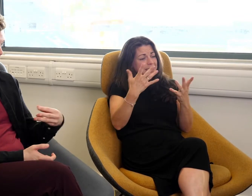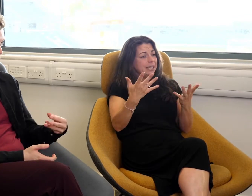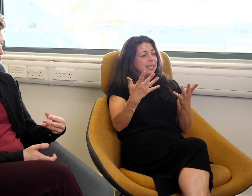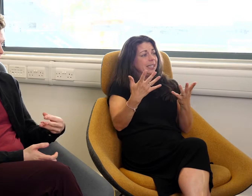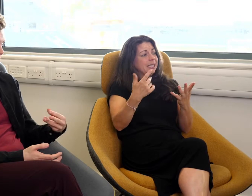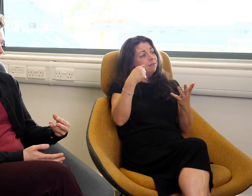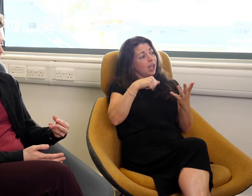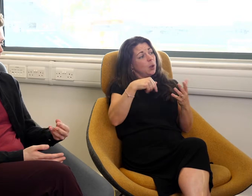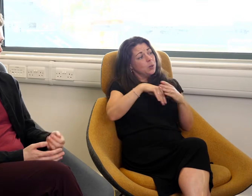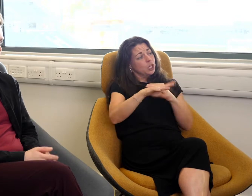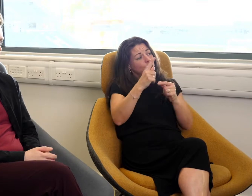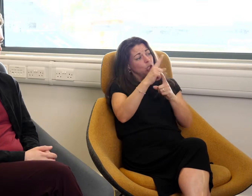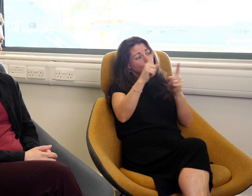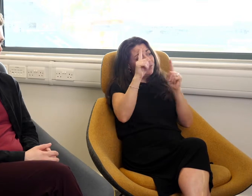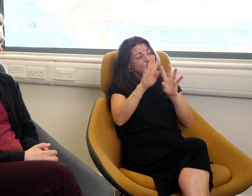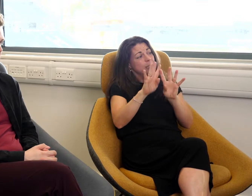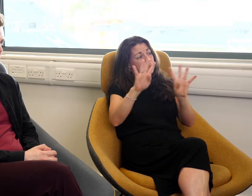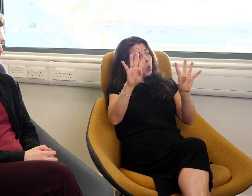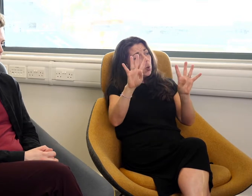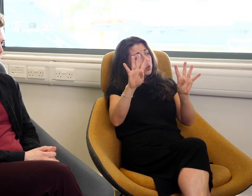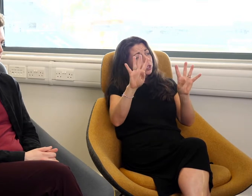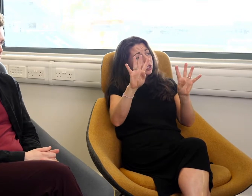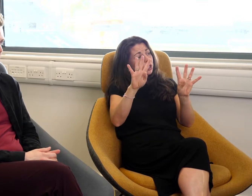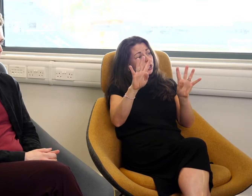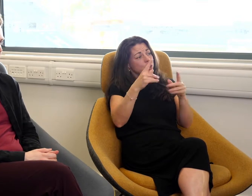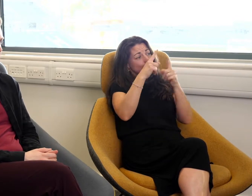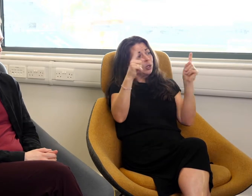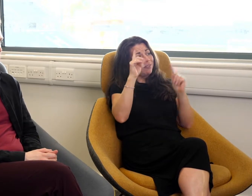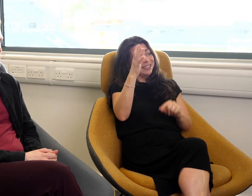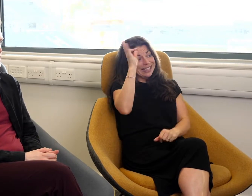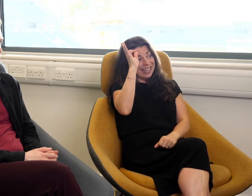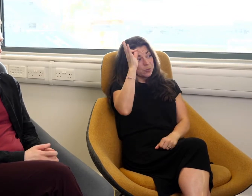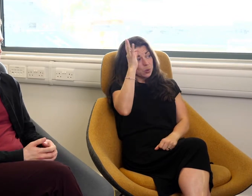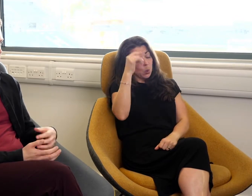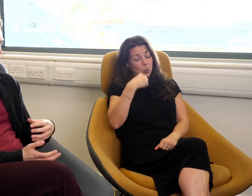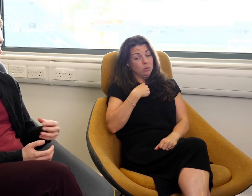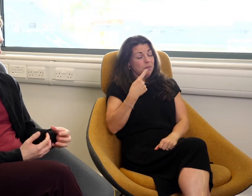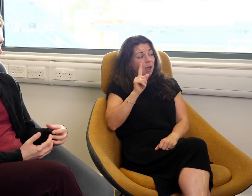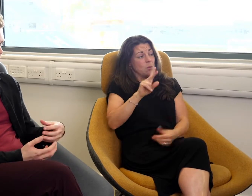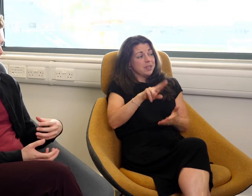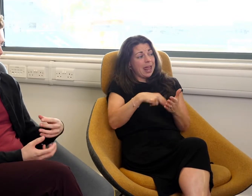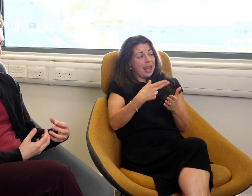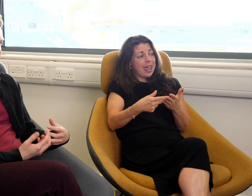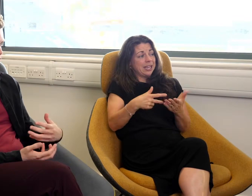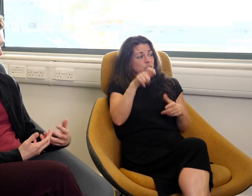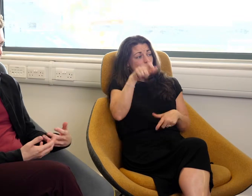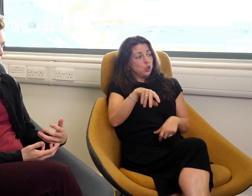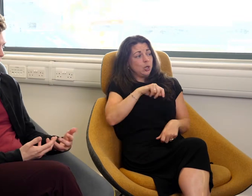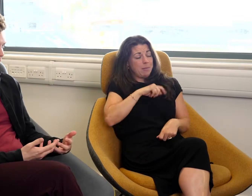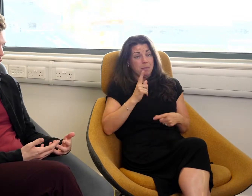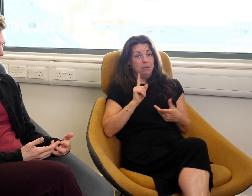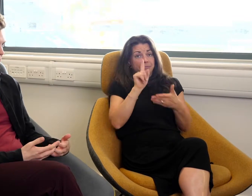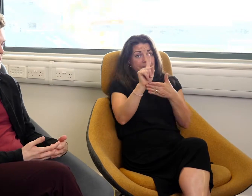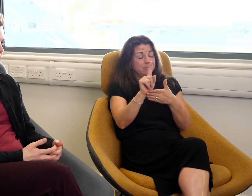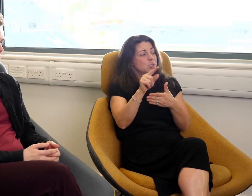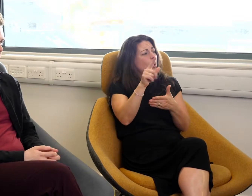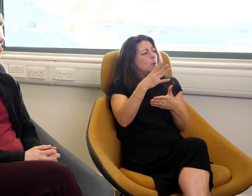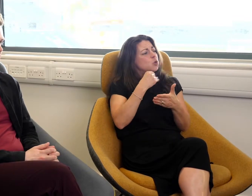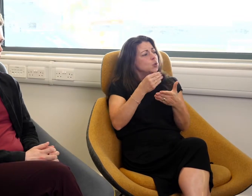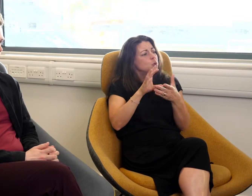board, the university council, for a while as the elected student member. So I was kind of used to engaging with people in that format. And so